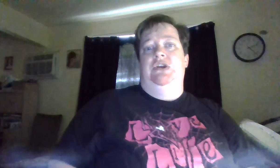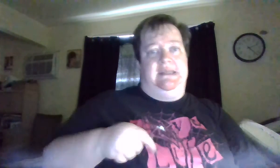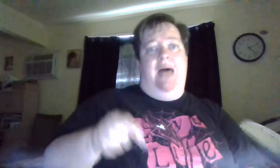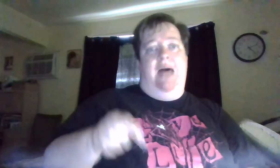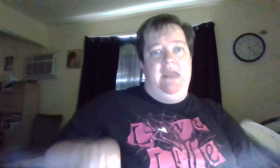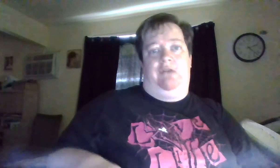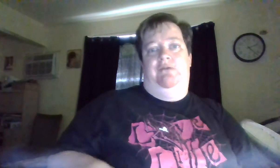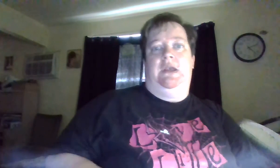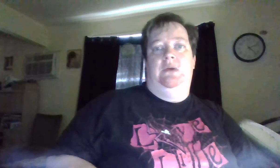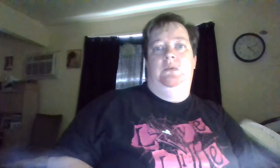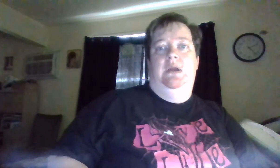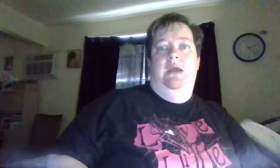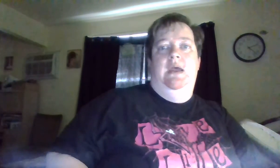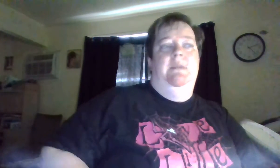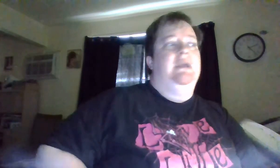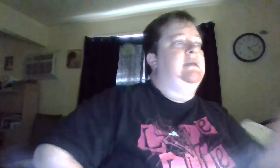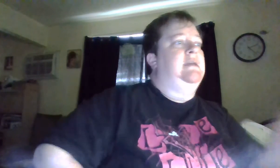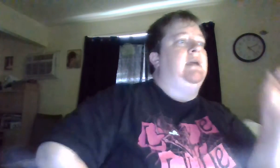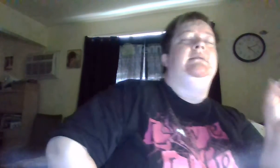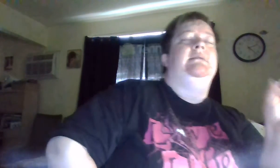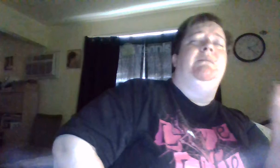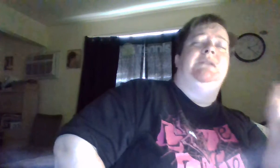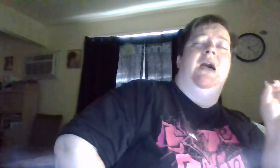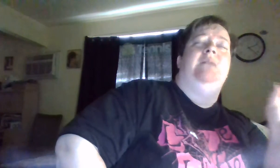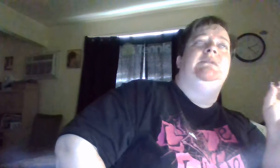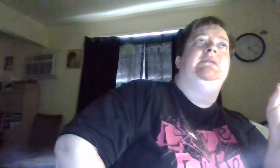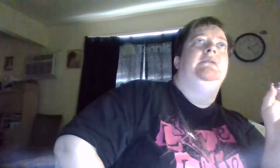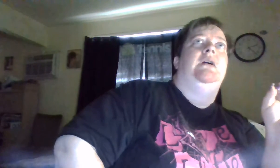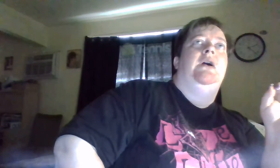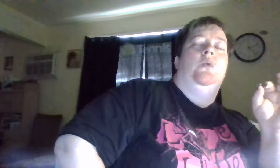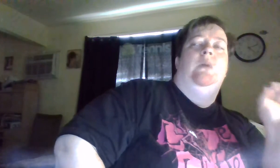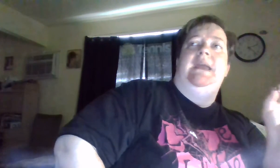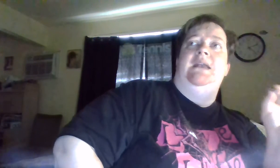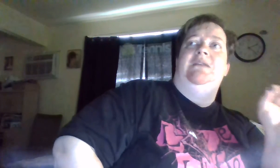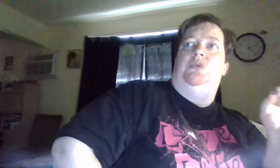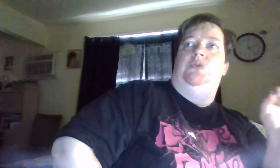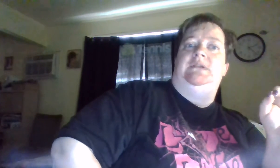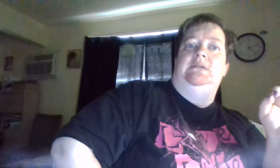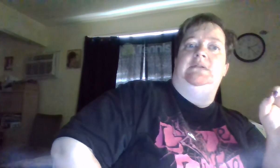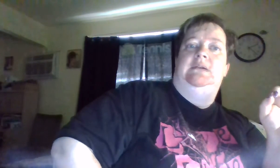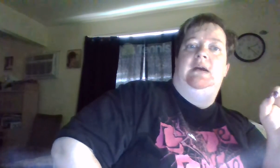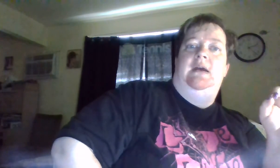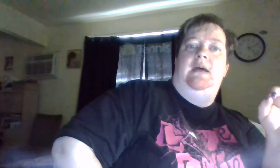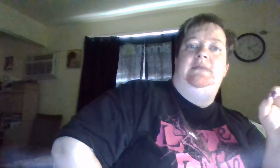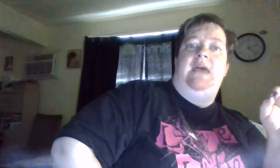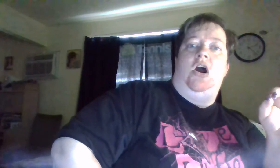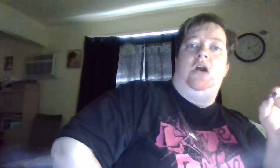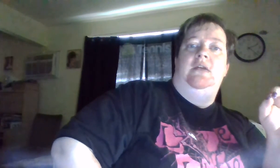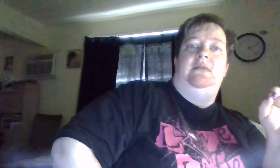this. I'll be here for you. Because sometimes we get individuals that are